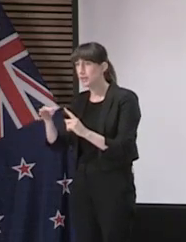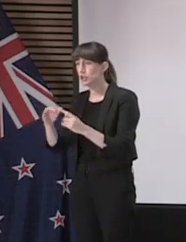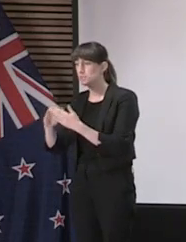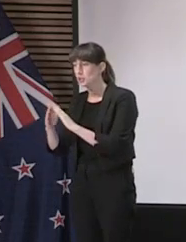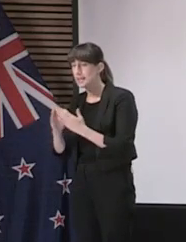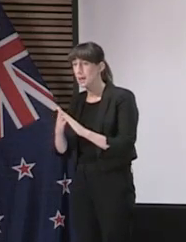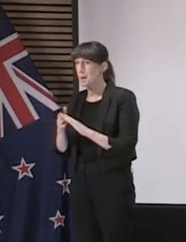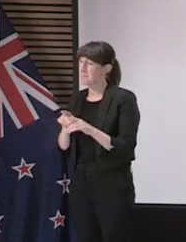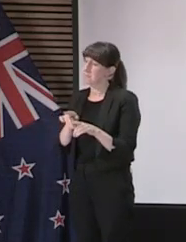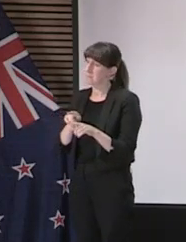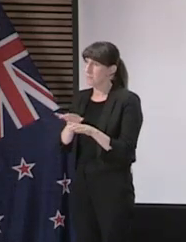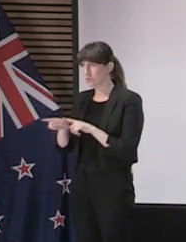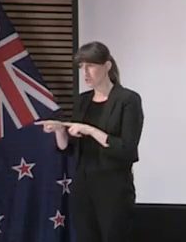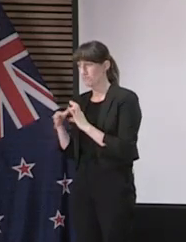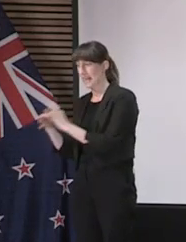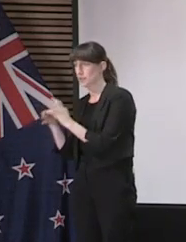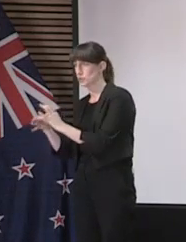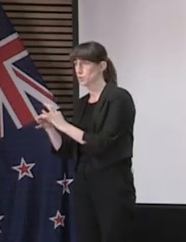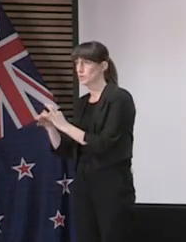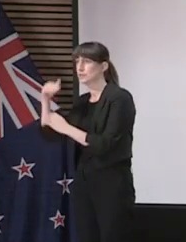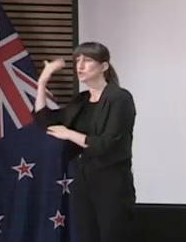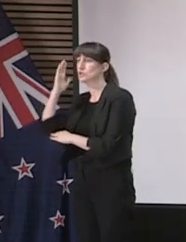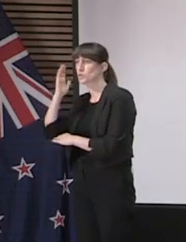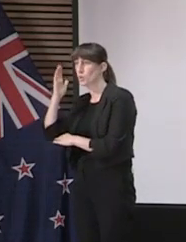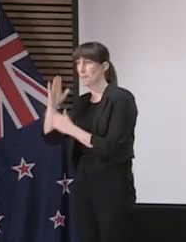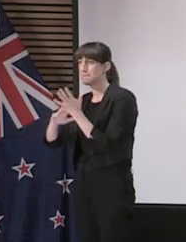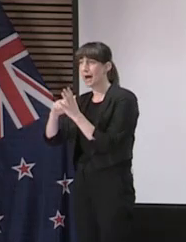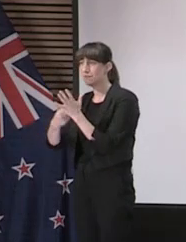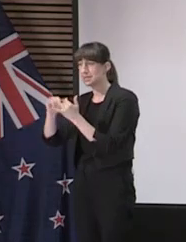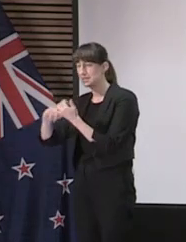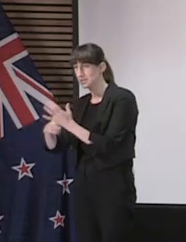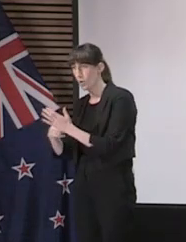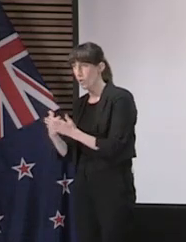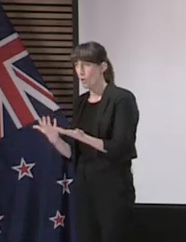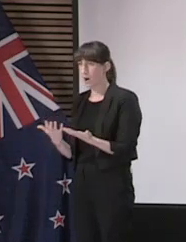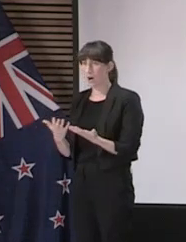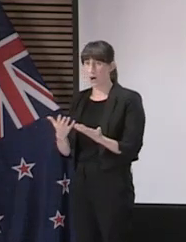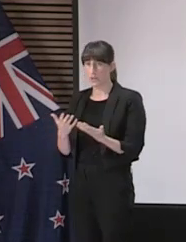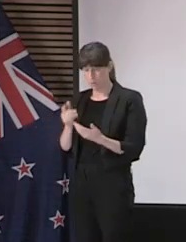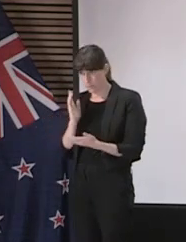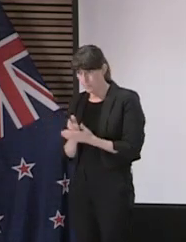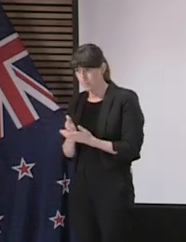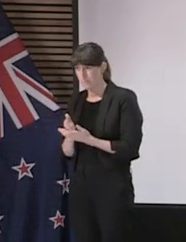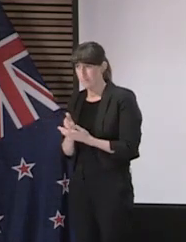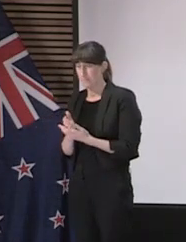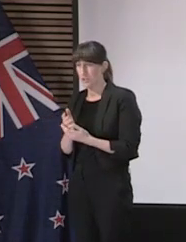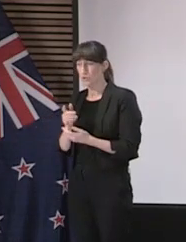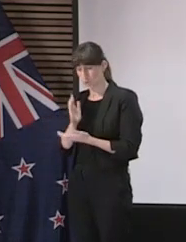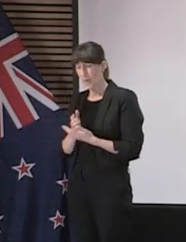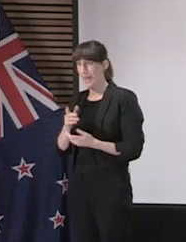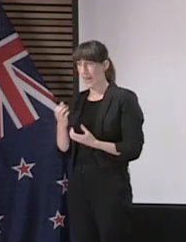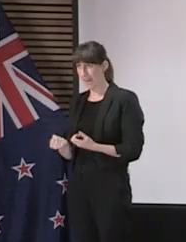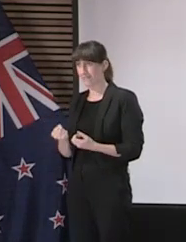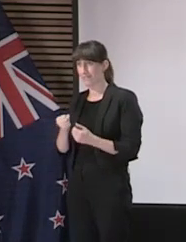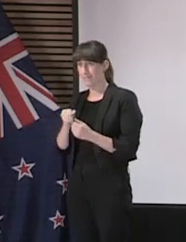cluster, or are the infections elsewhere in the Pacific community? Yeah. In terms of numbers, 62 individuals